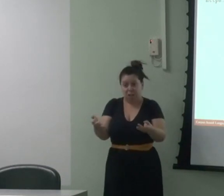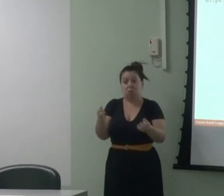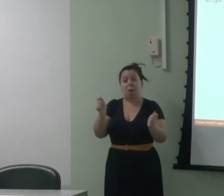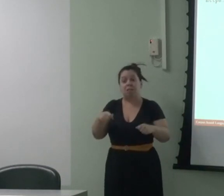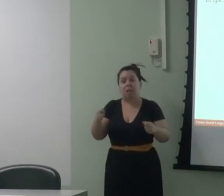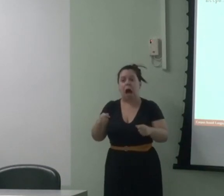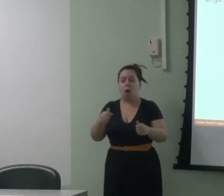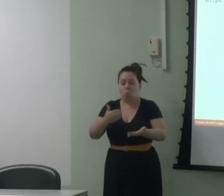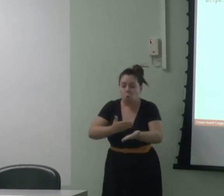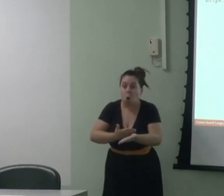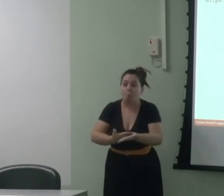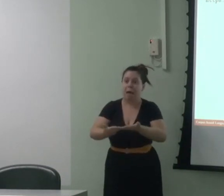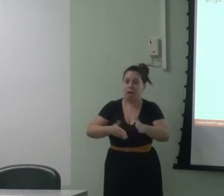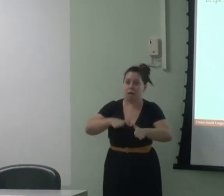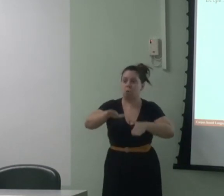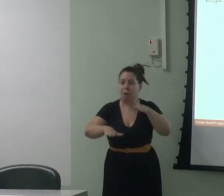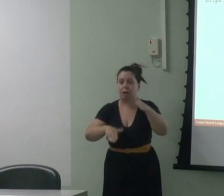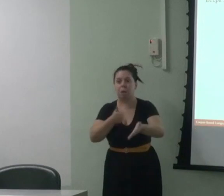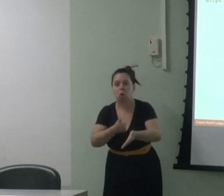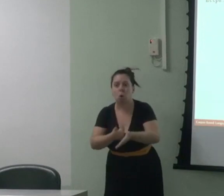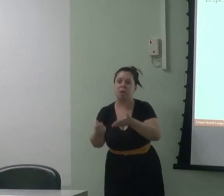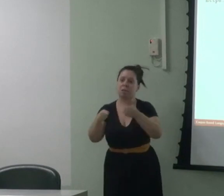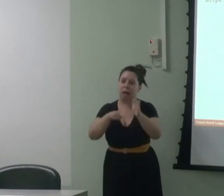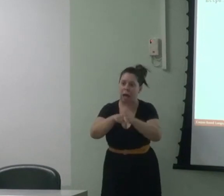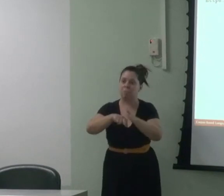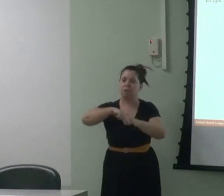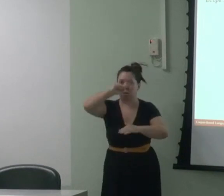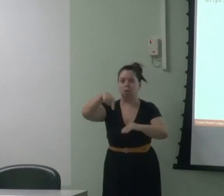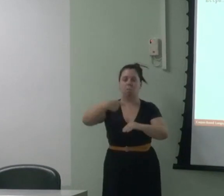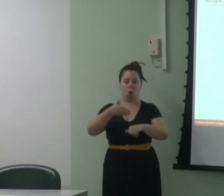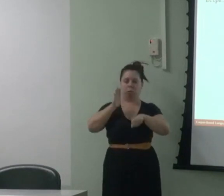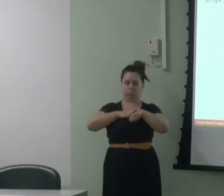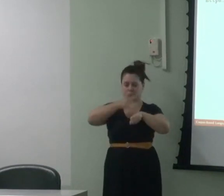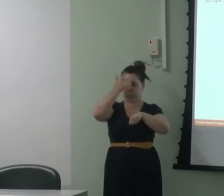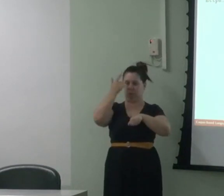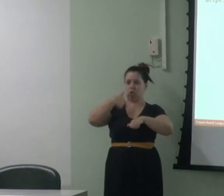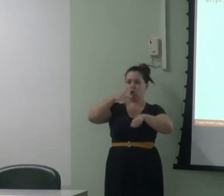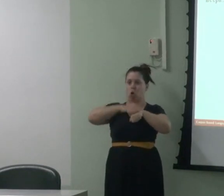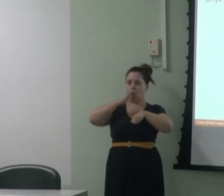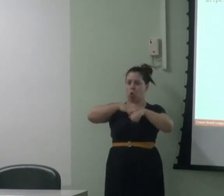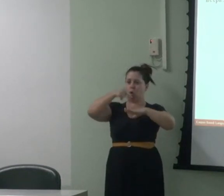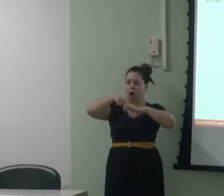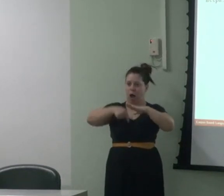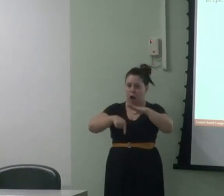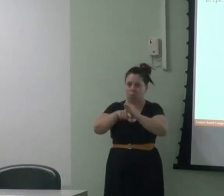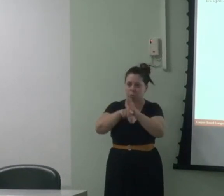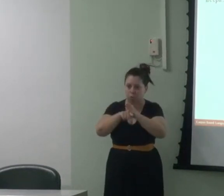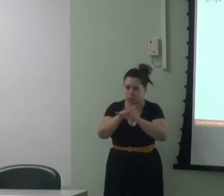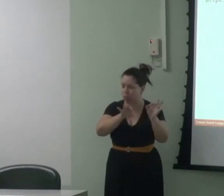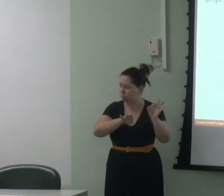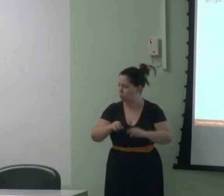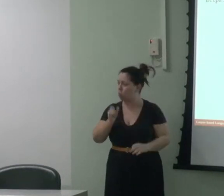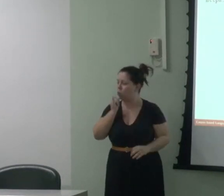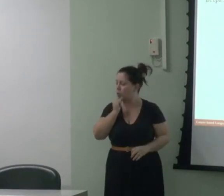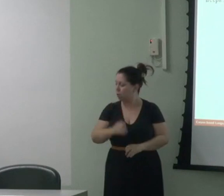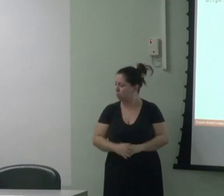data, and then you can look for more patterns there. So like in this example here, I have a Czech